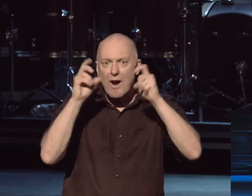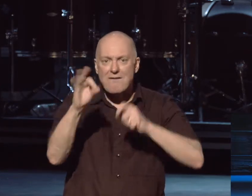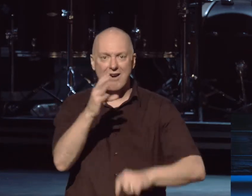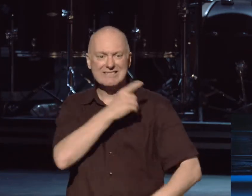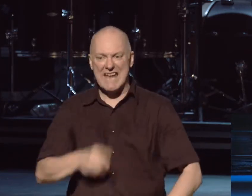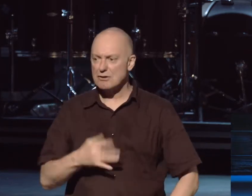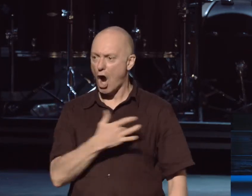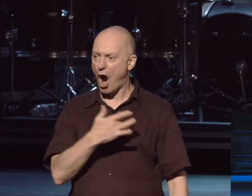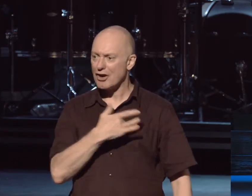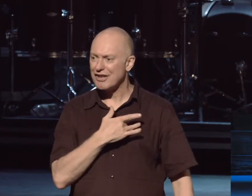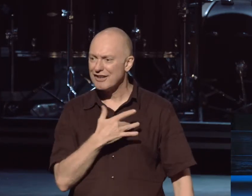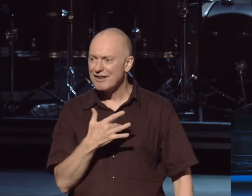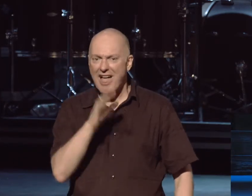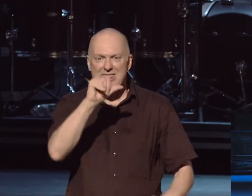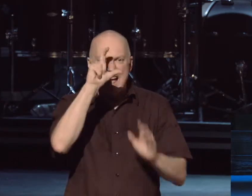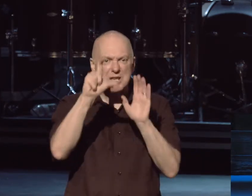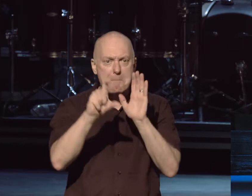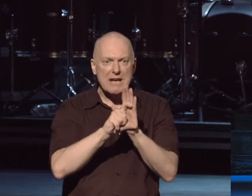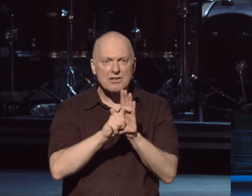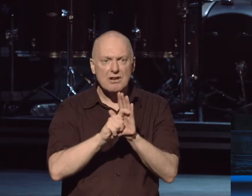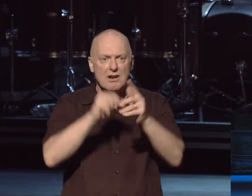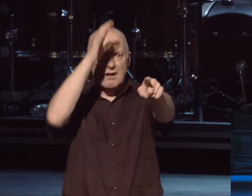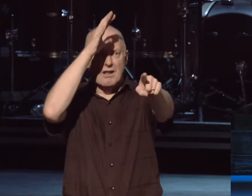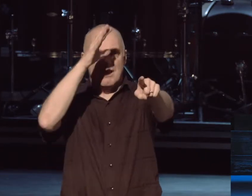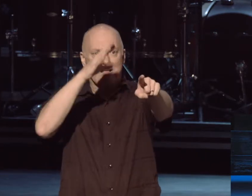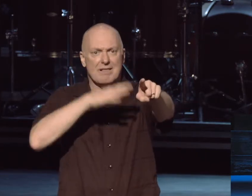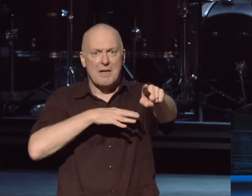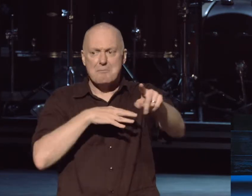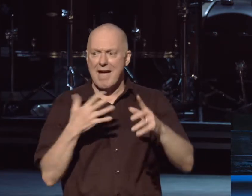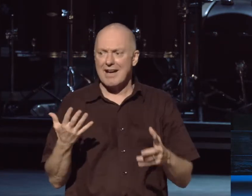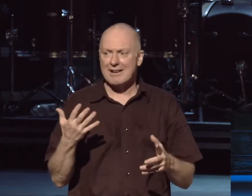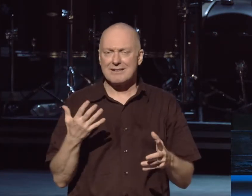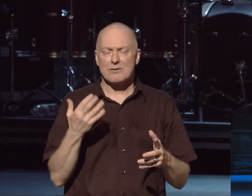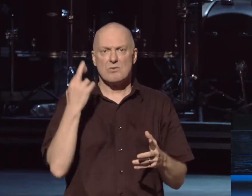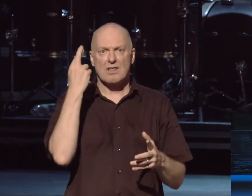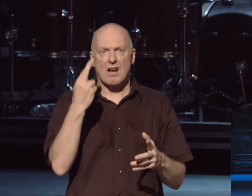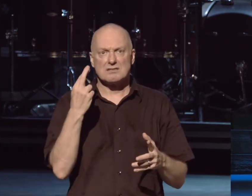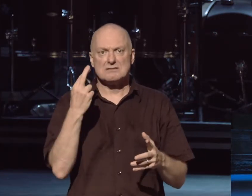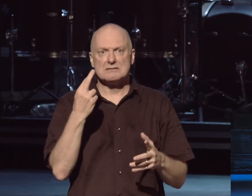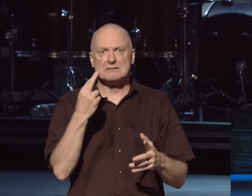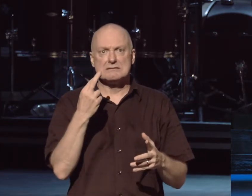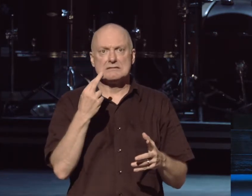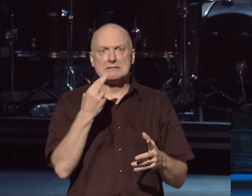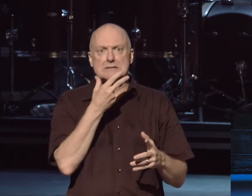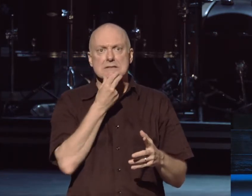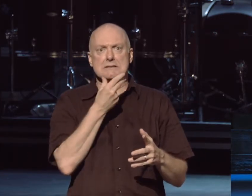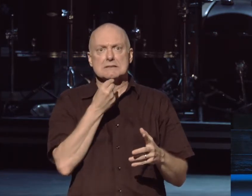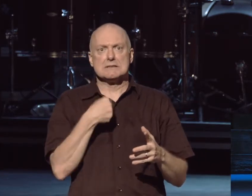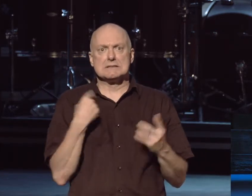David's heart. It's a picture of a man unpacking the seriousness of sin,